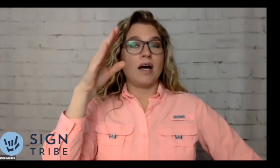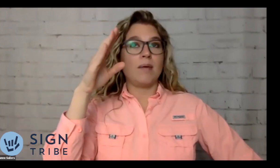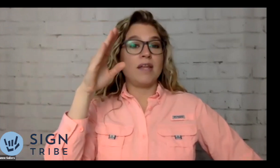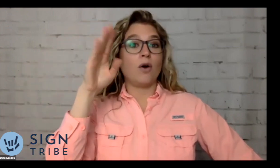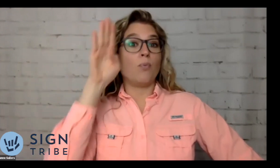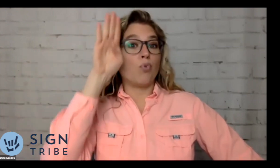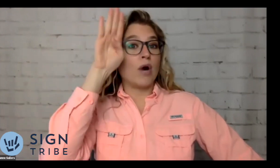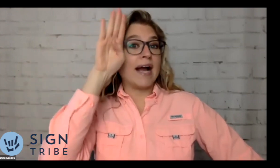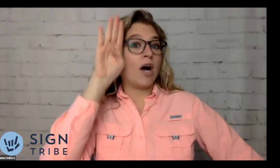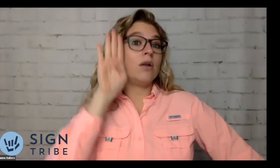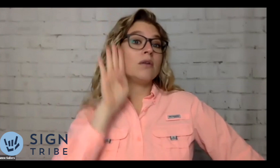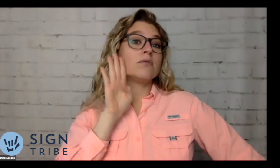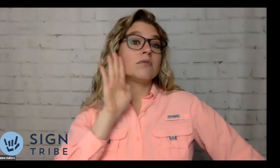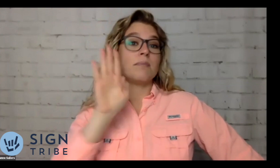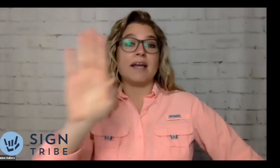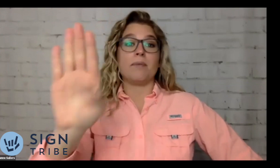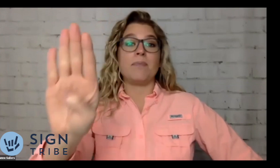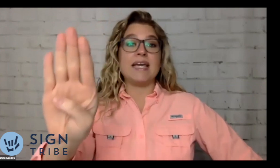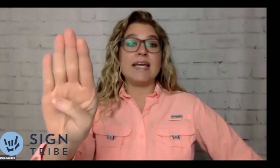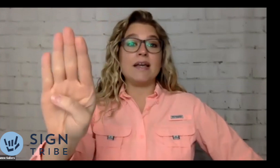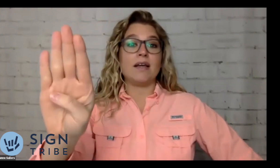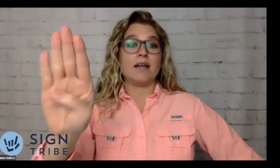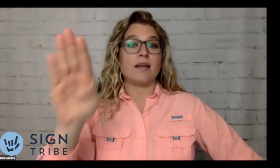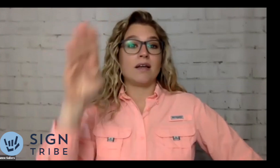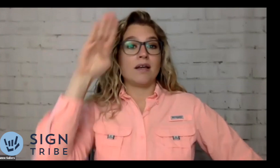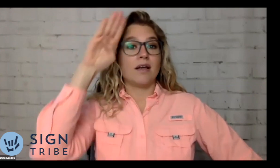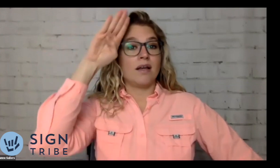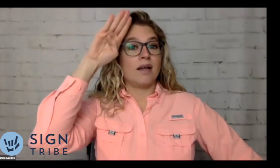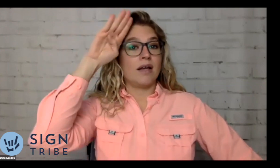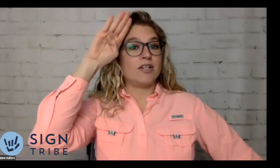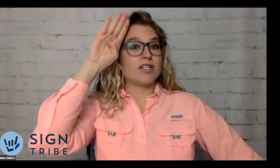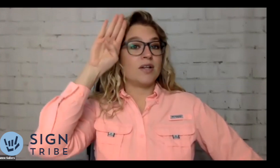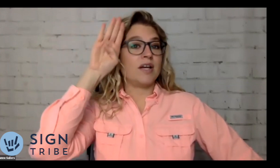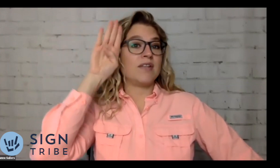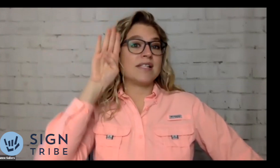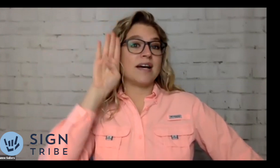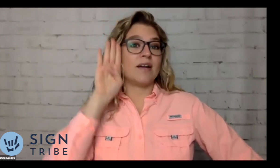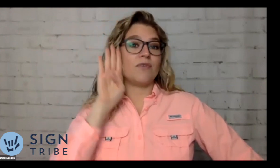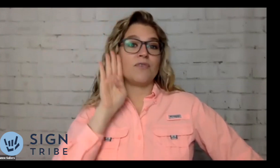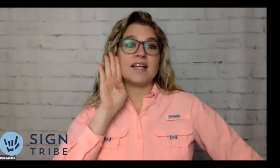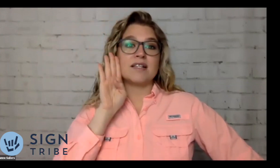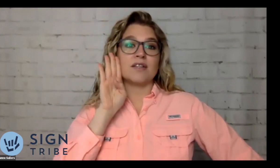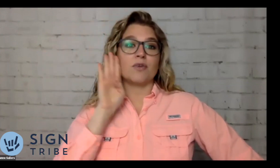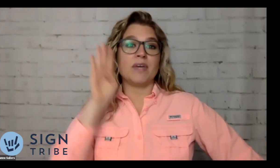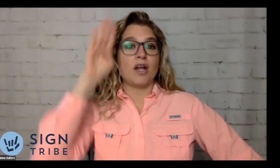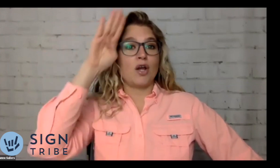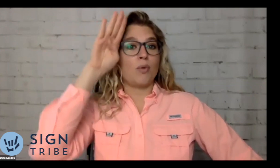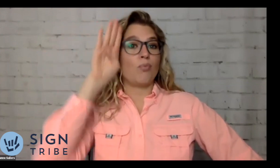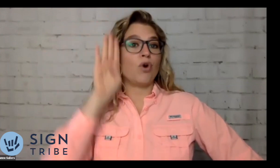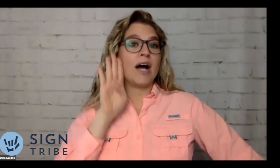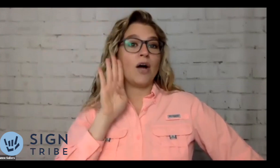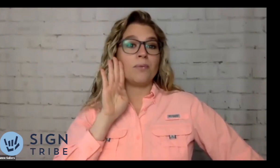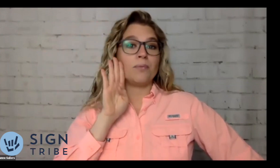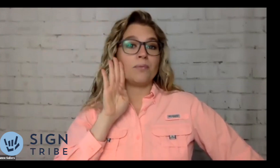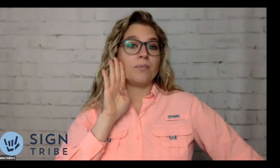Now brown, make a B and just go down the side of your face a little bit. Brown.